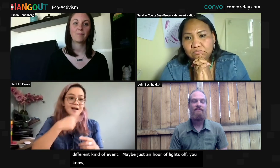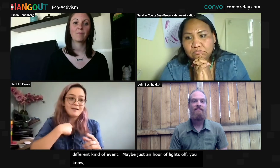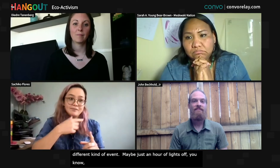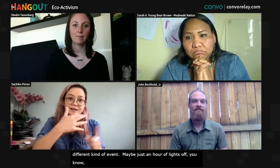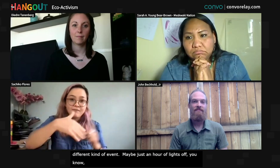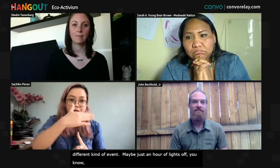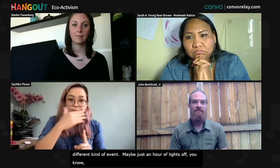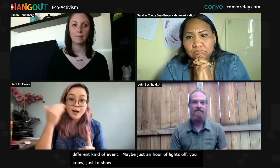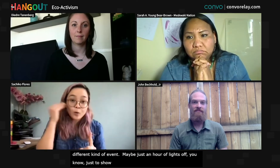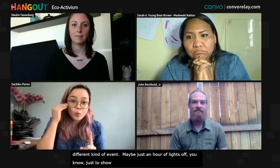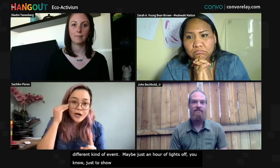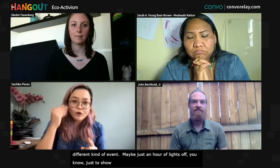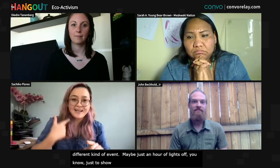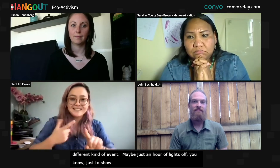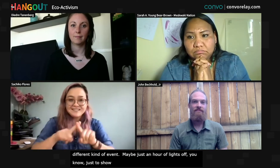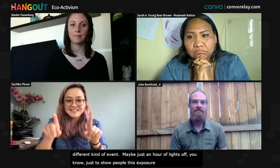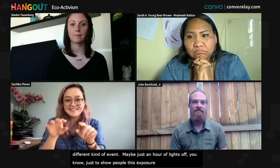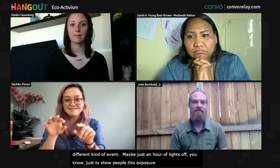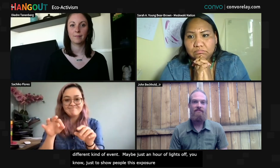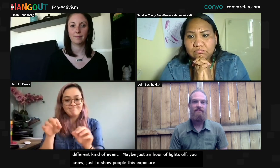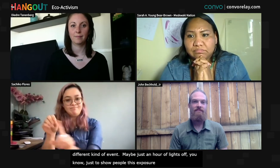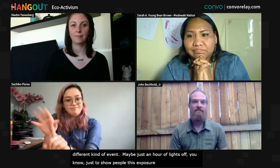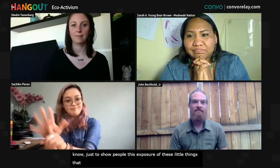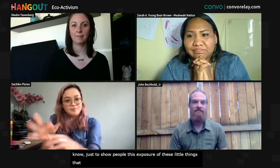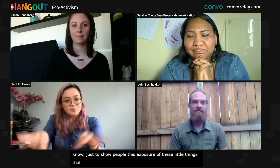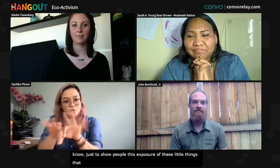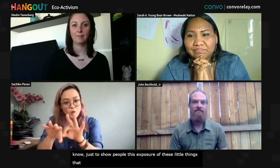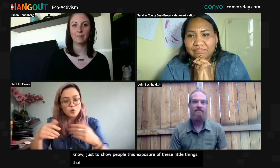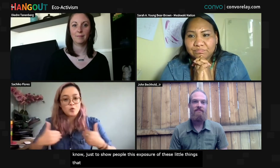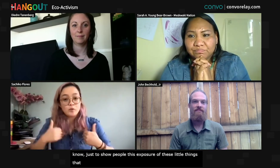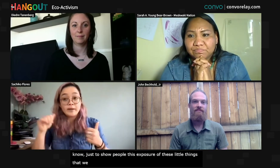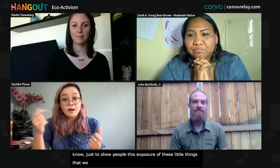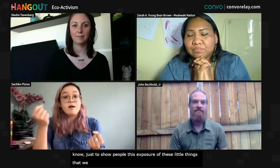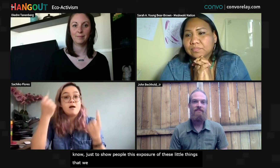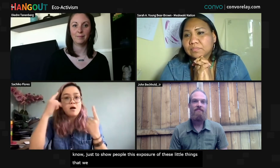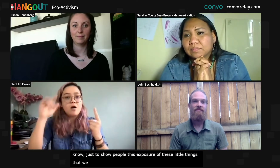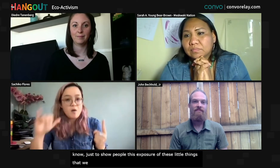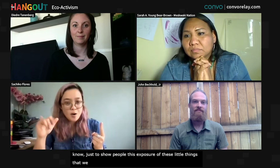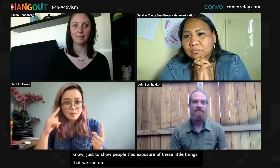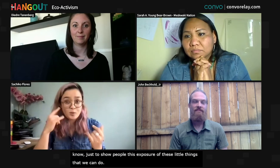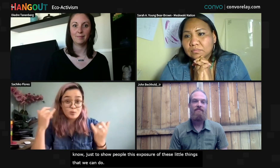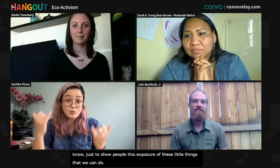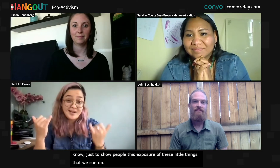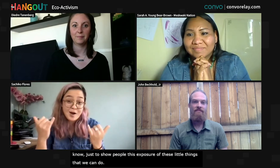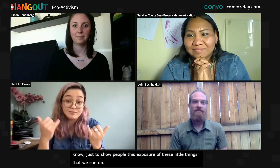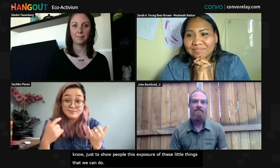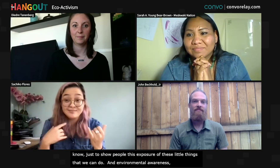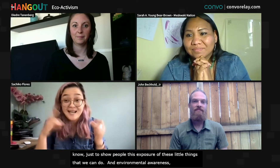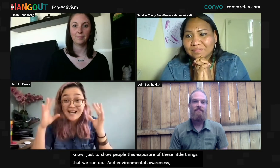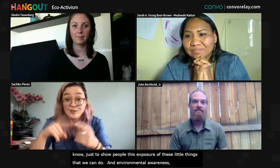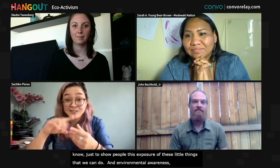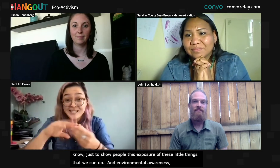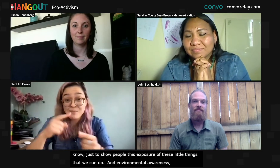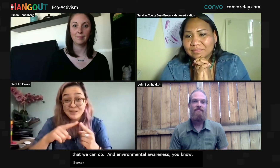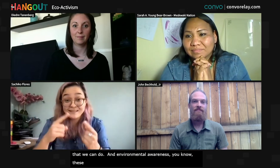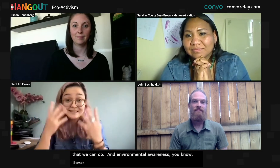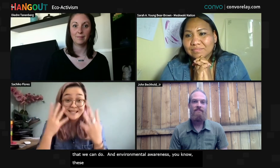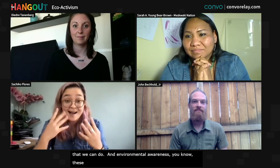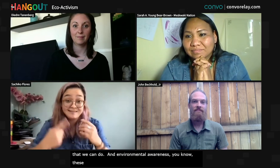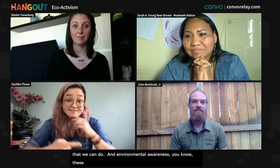of these little things we can do. And environmental awareness, these things are important. The action versus awareness is